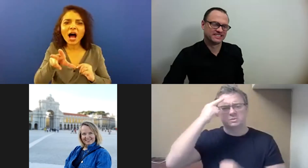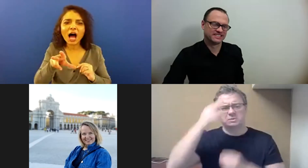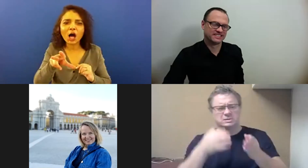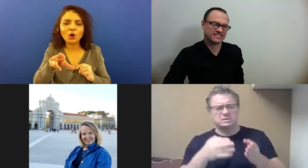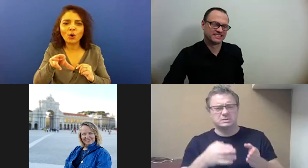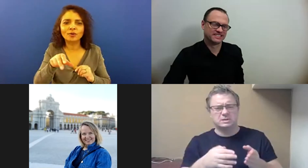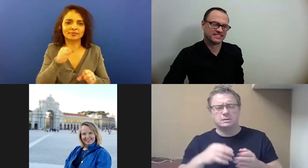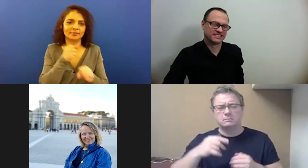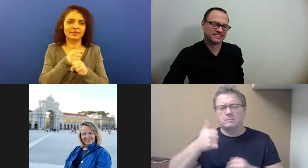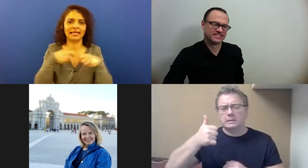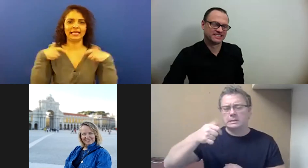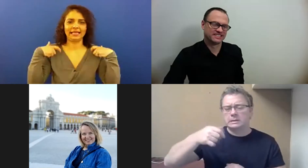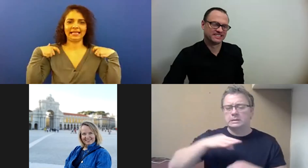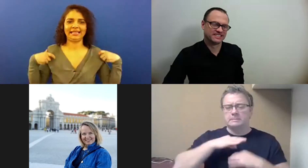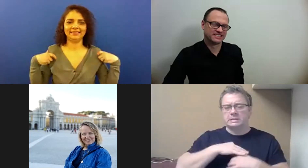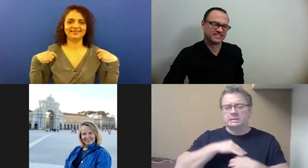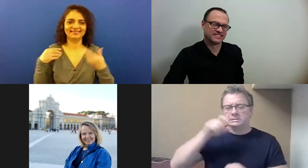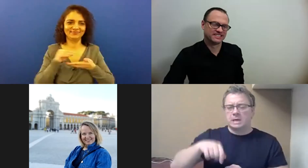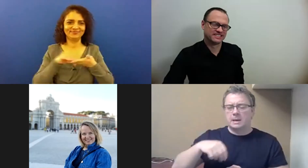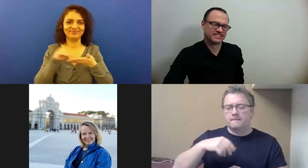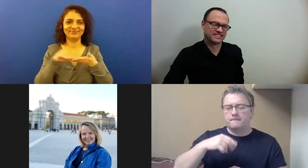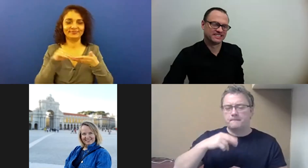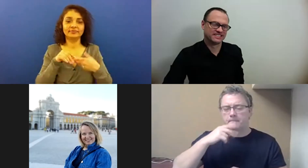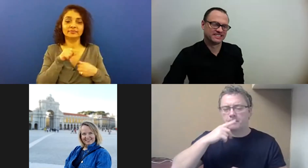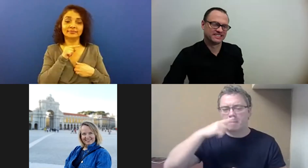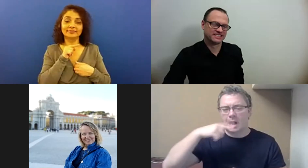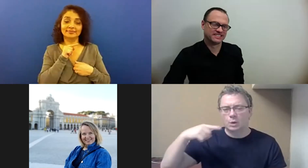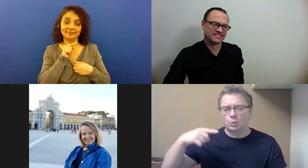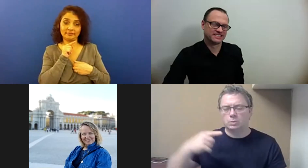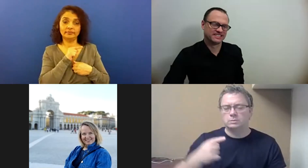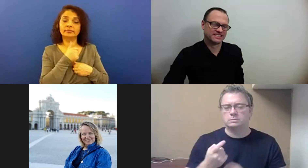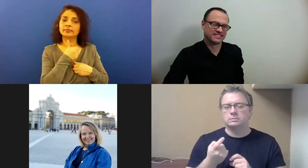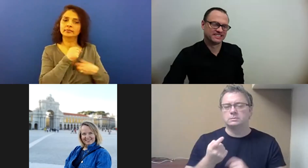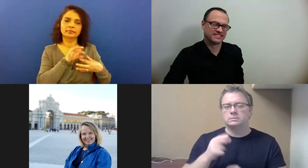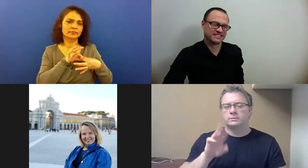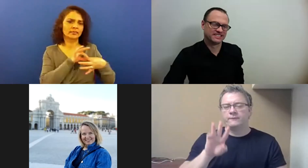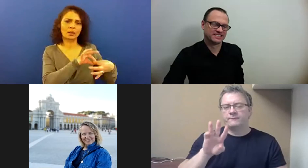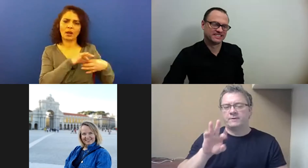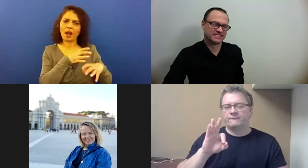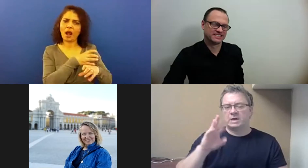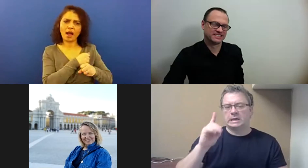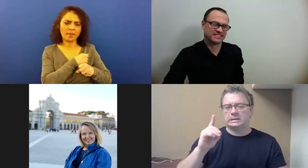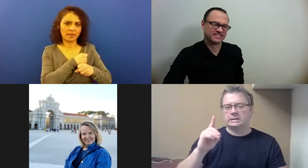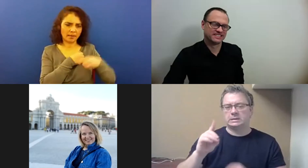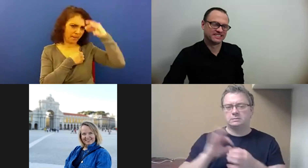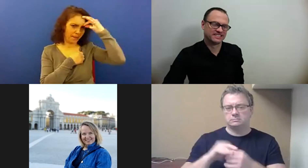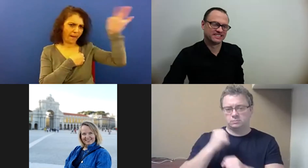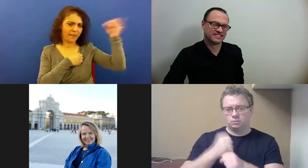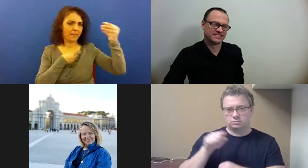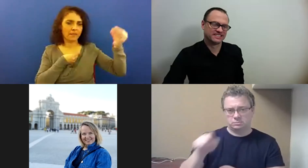organization. Maybe some of you know the director of the EUD, Mark